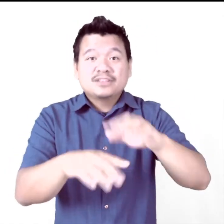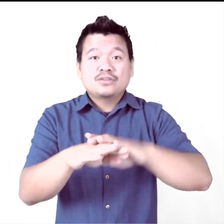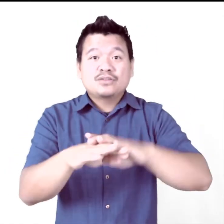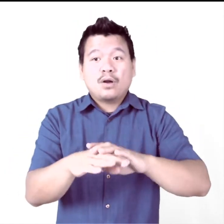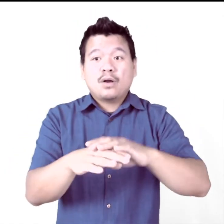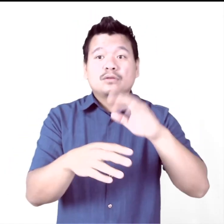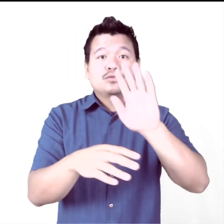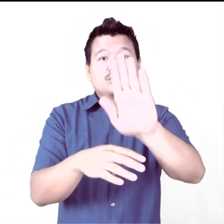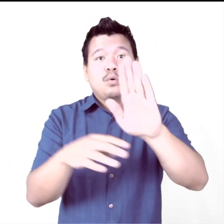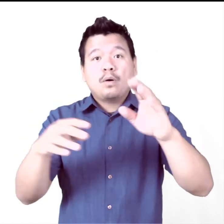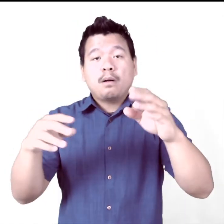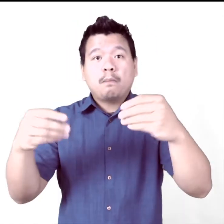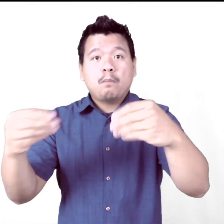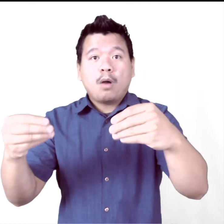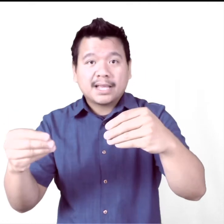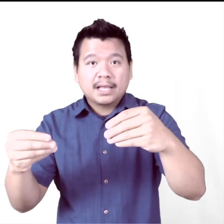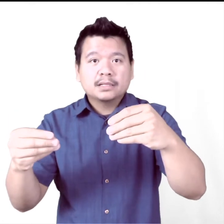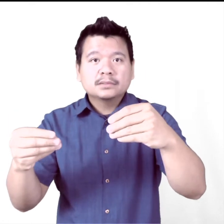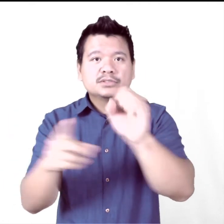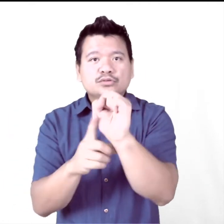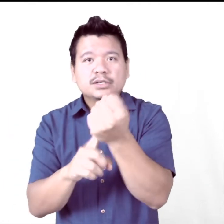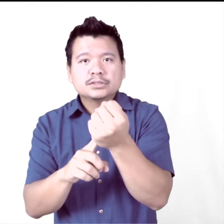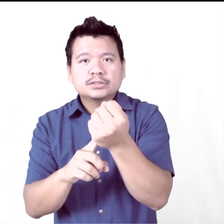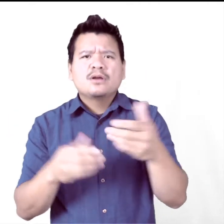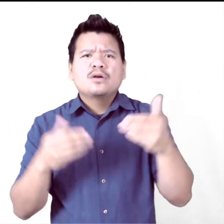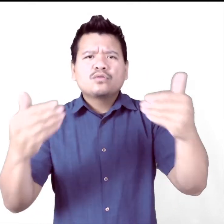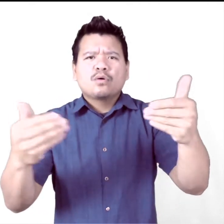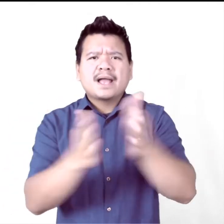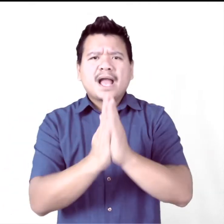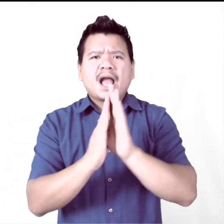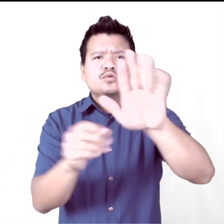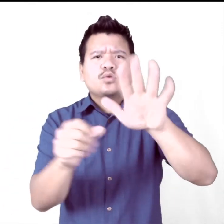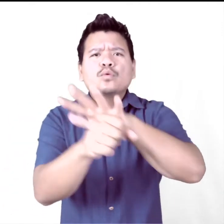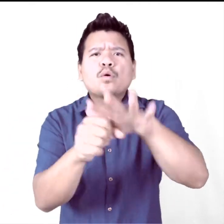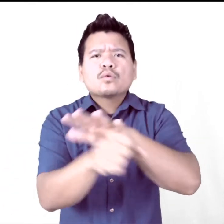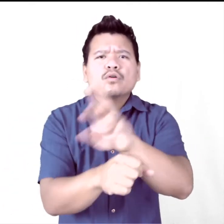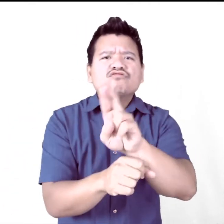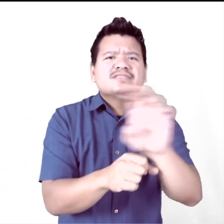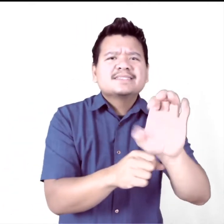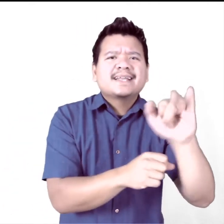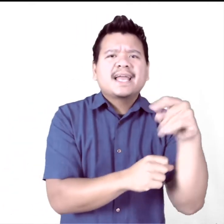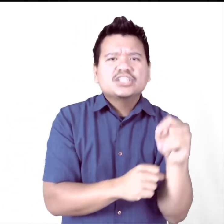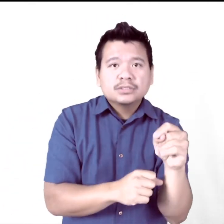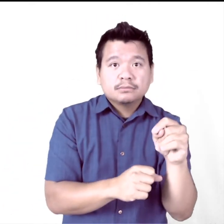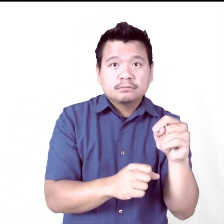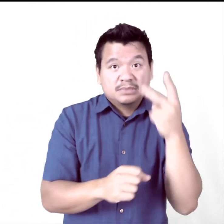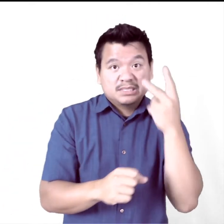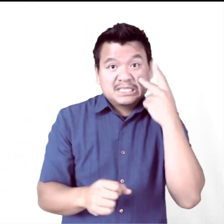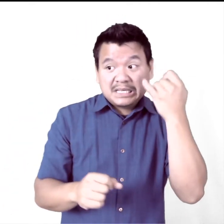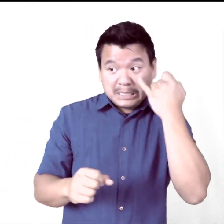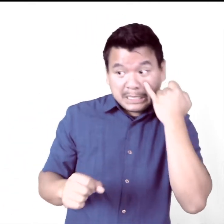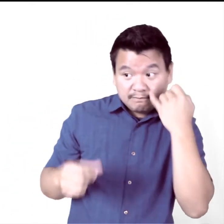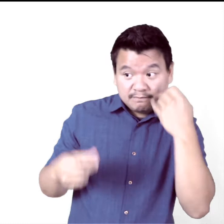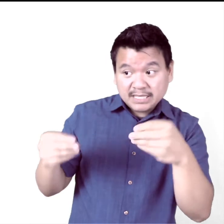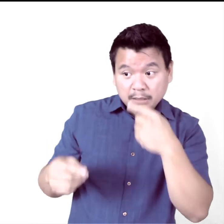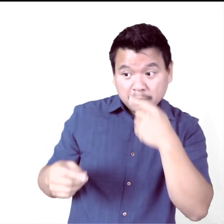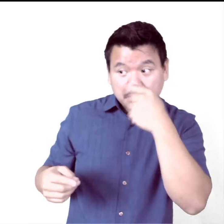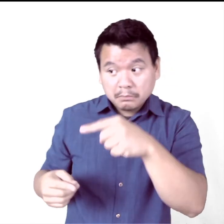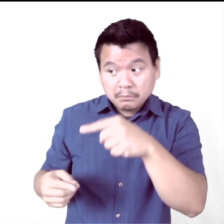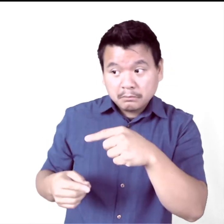market conditions are. Go ahead and ask your local real estate agent if it's possible for you to get your closing costs covered, or at least